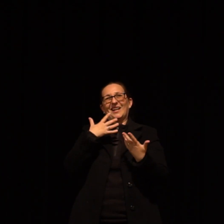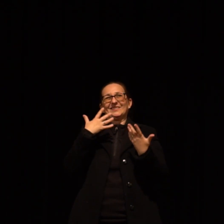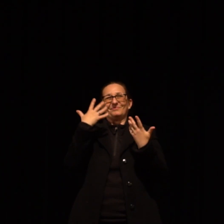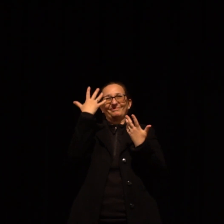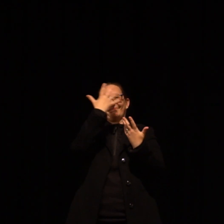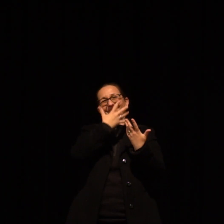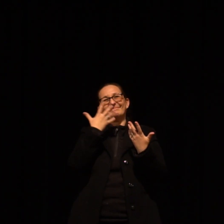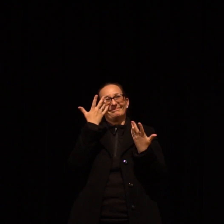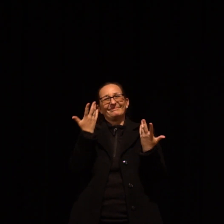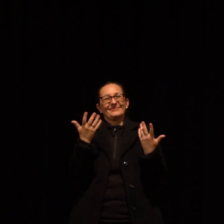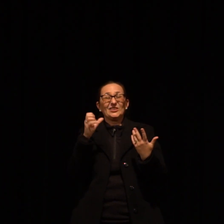to recover.